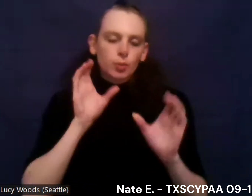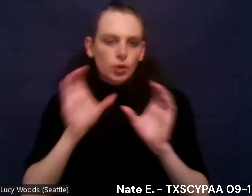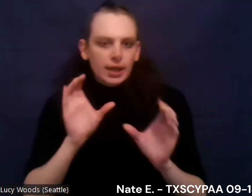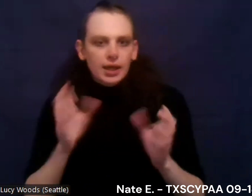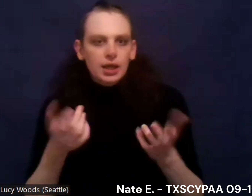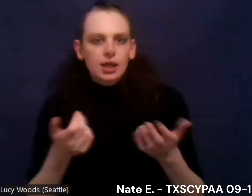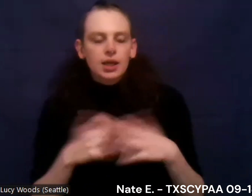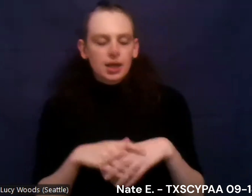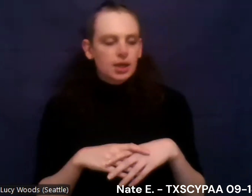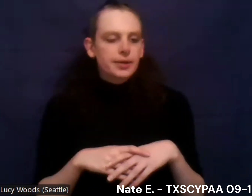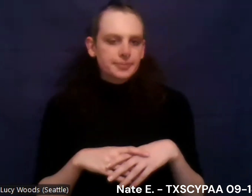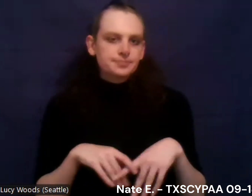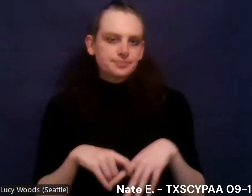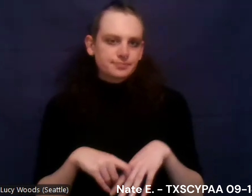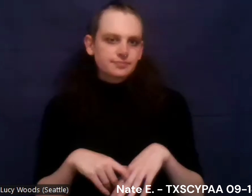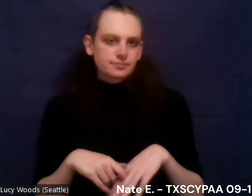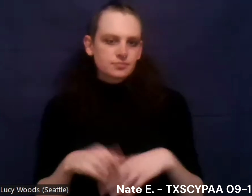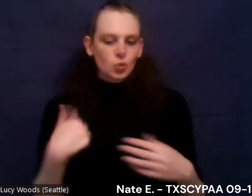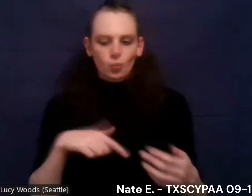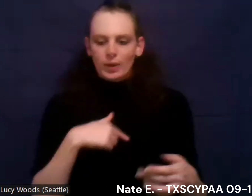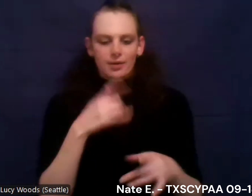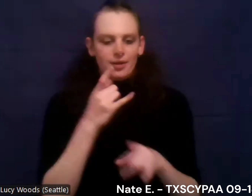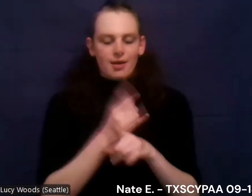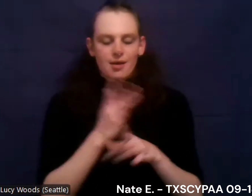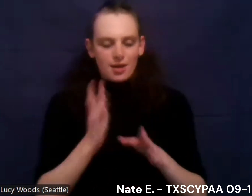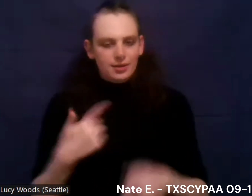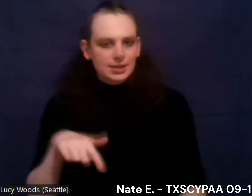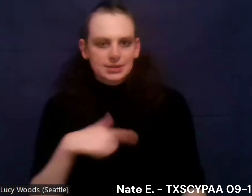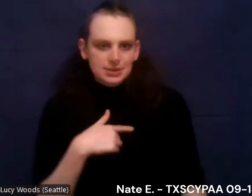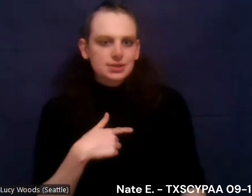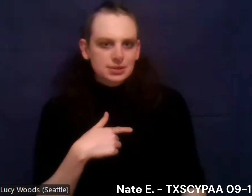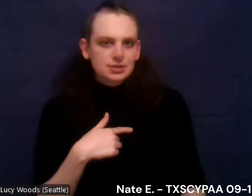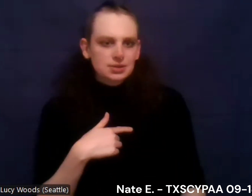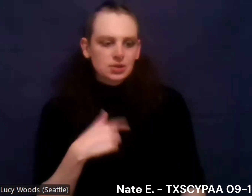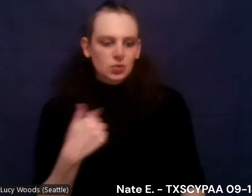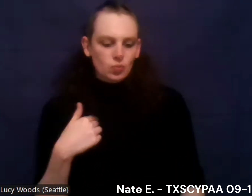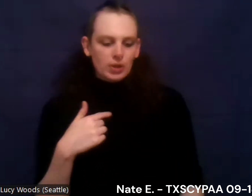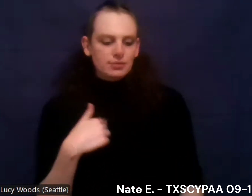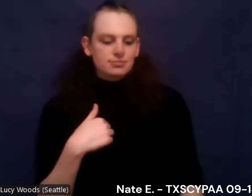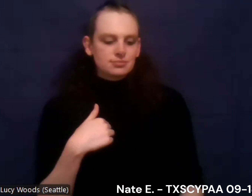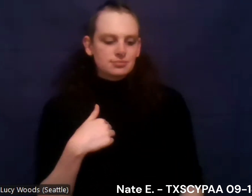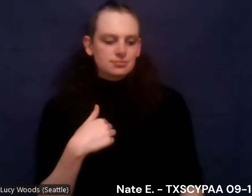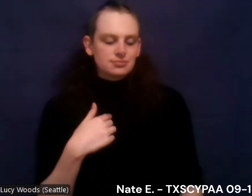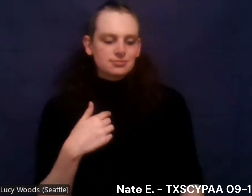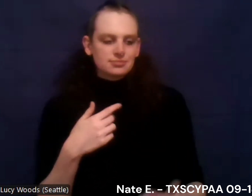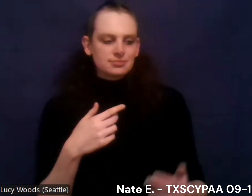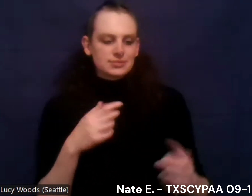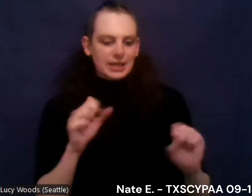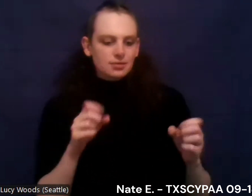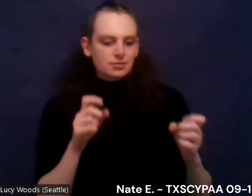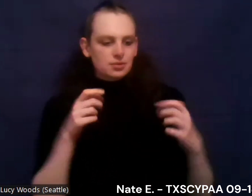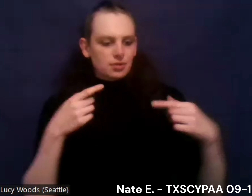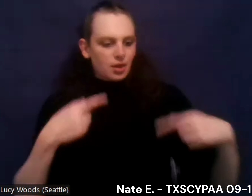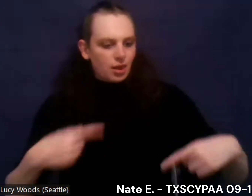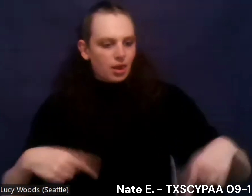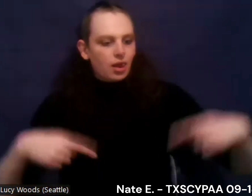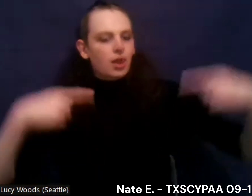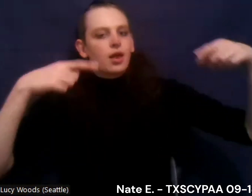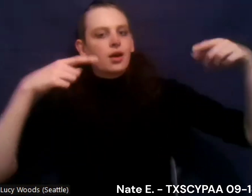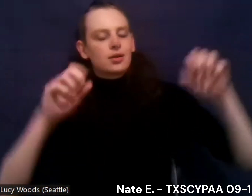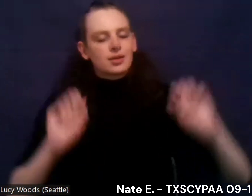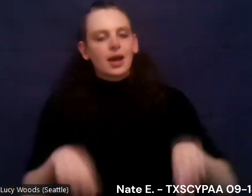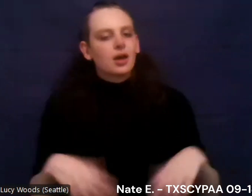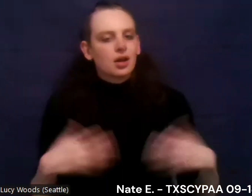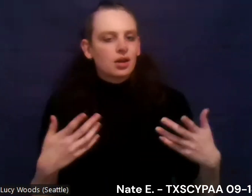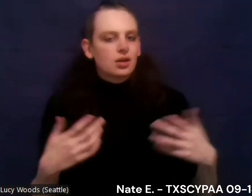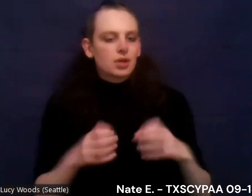have to, we're alcoholics, so we get to argue and come out on the other side of that, right? Like, but we're arguing